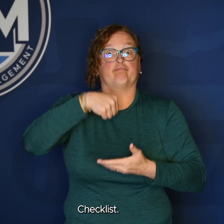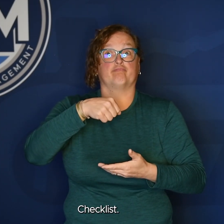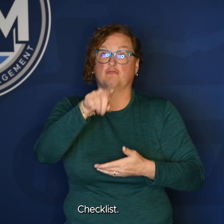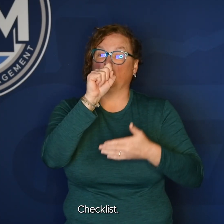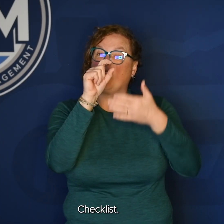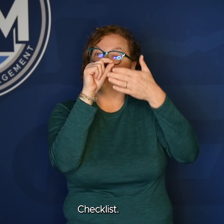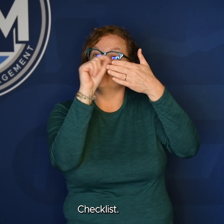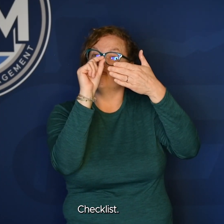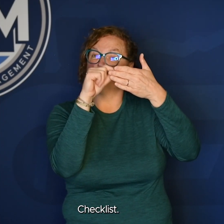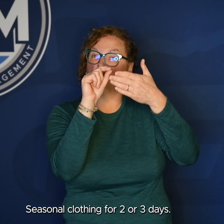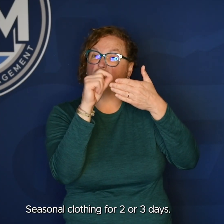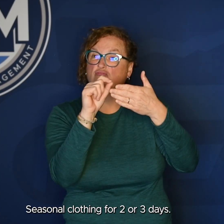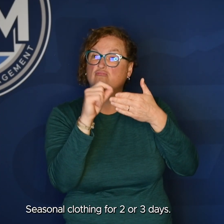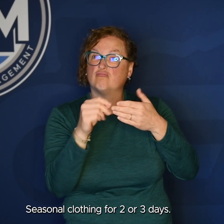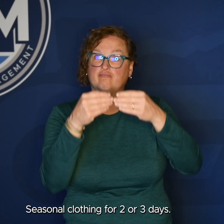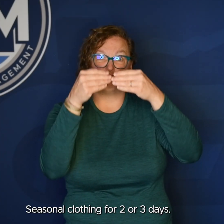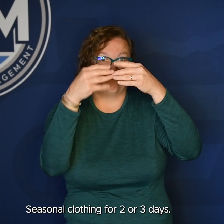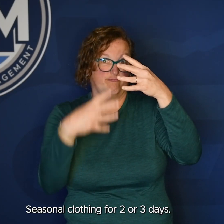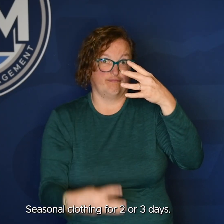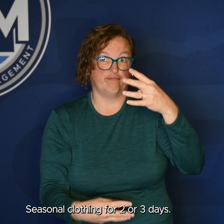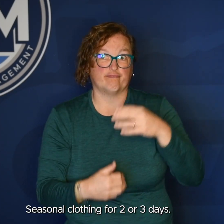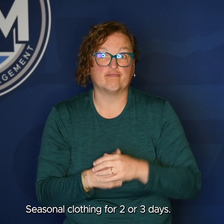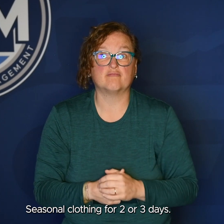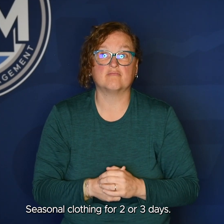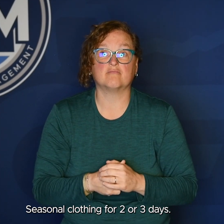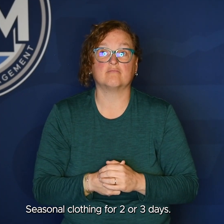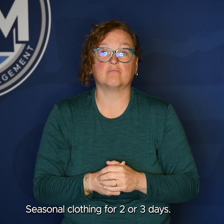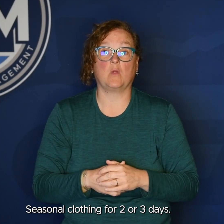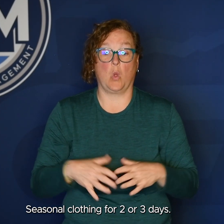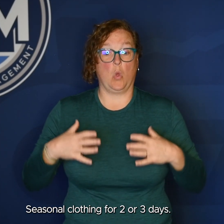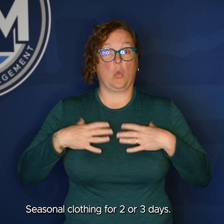Checklist. Seasonal clothing for 2 or 3 days.